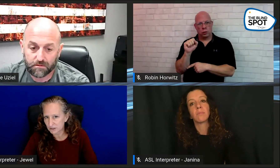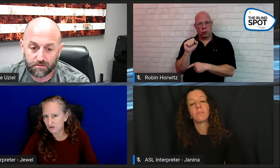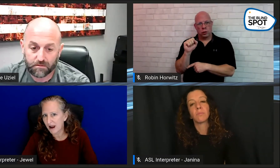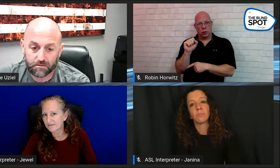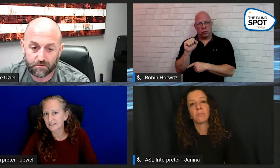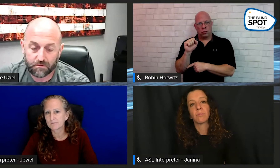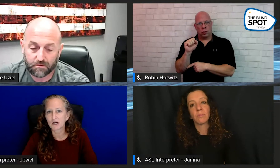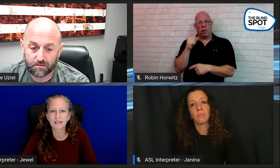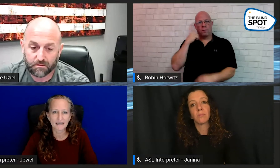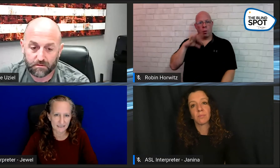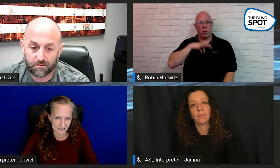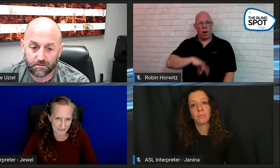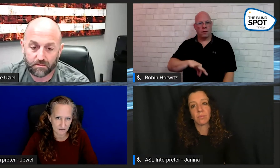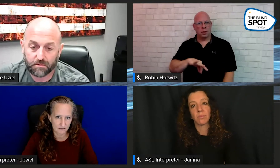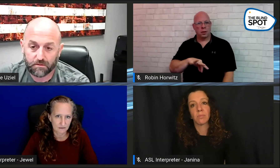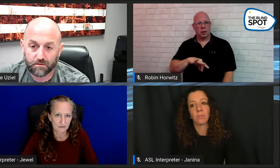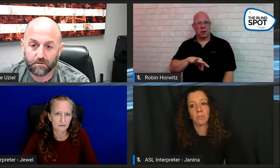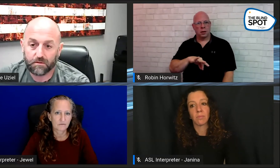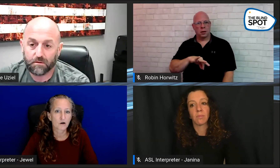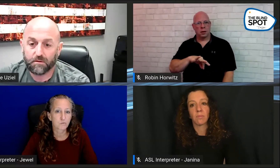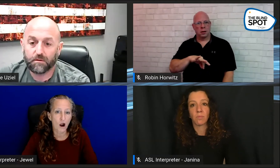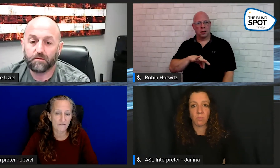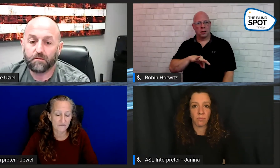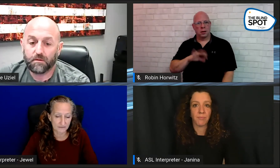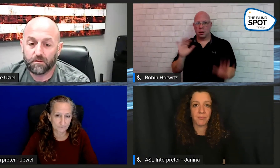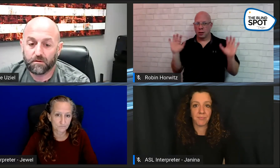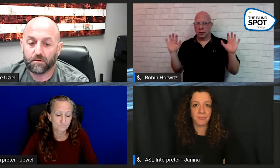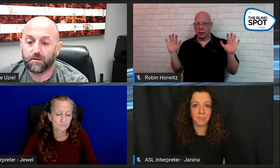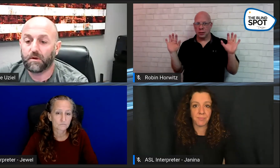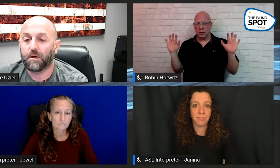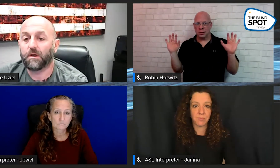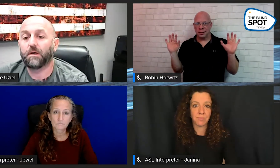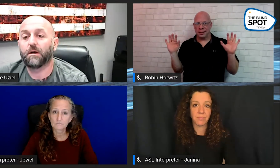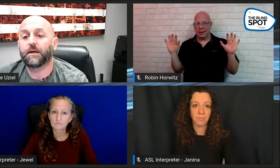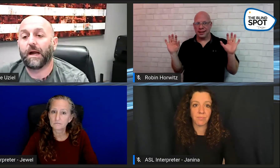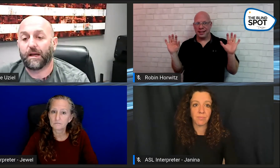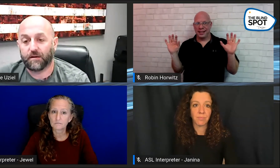money driving the markets for a profit.